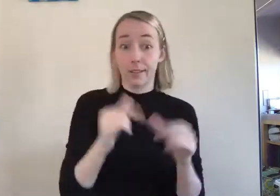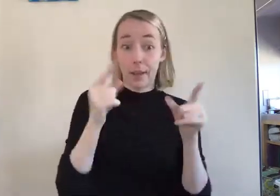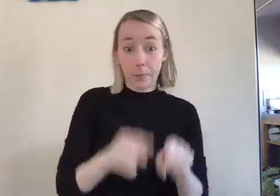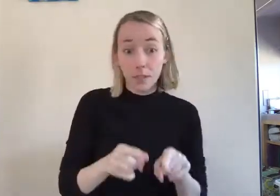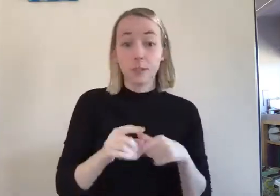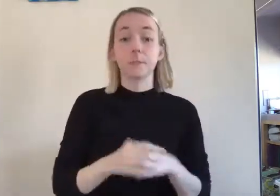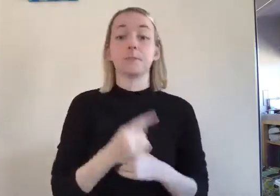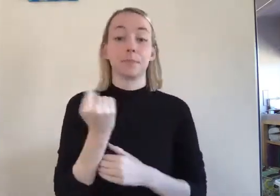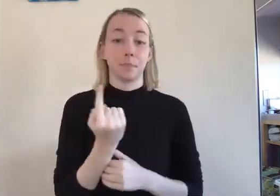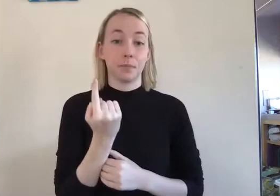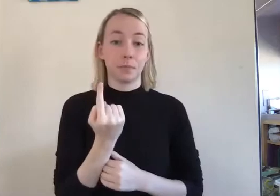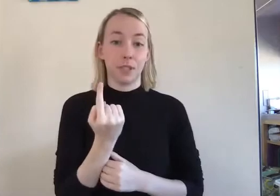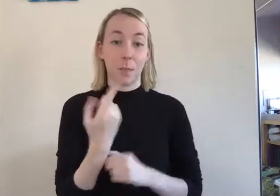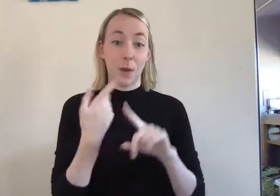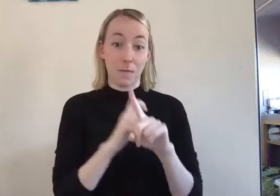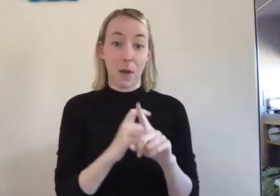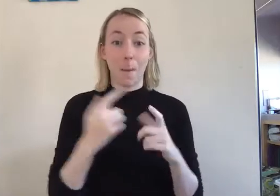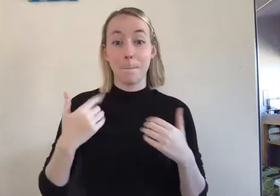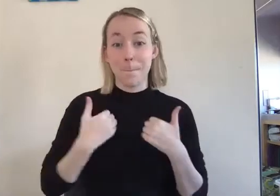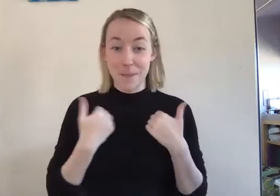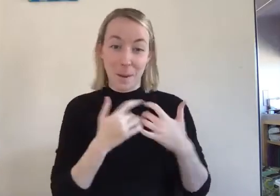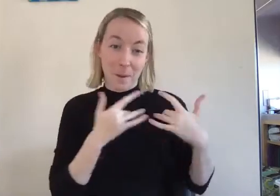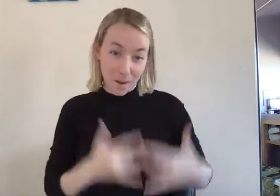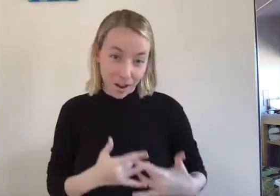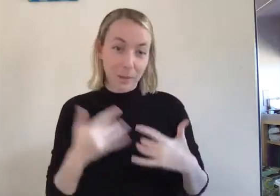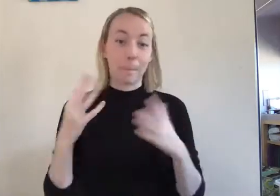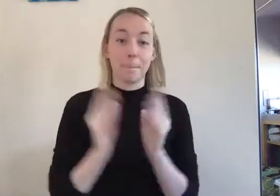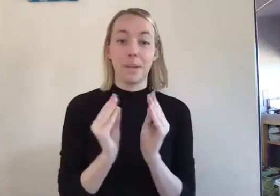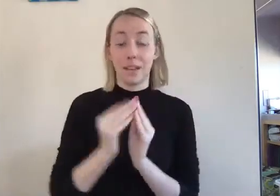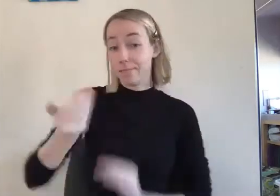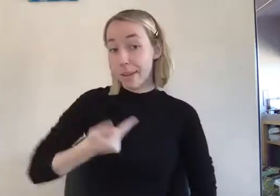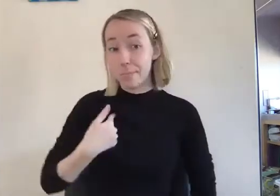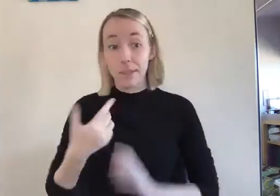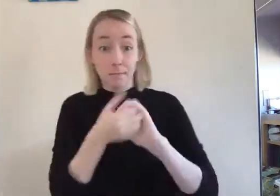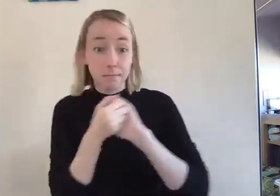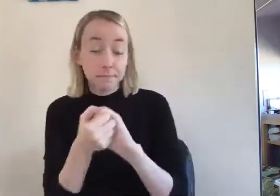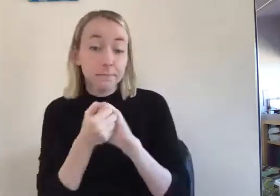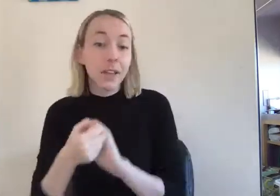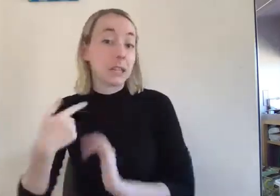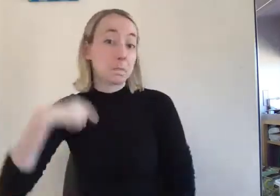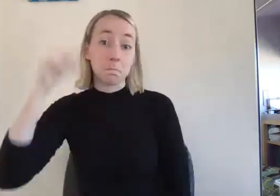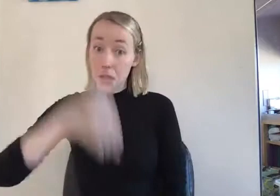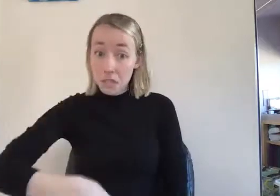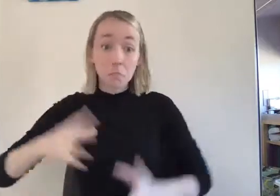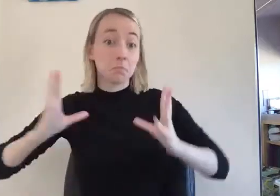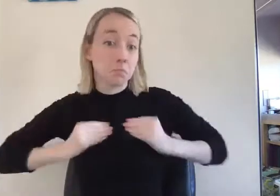is someone from the young people just invited me to fellowship. I said